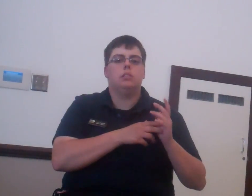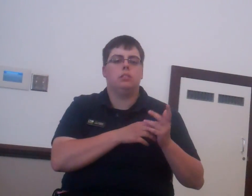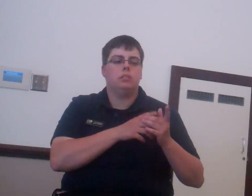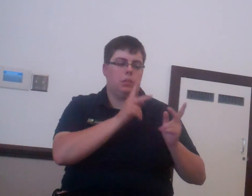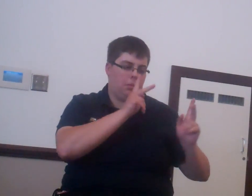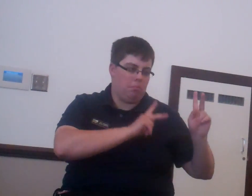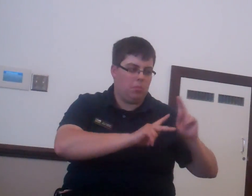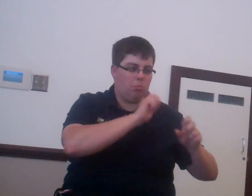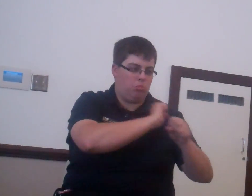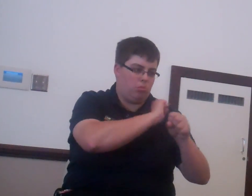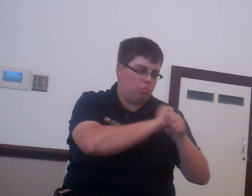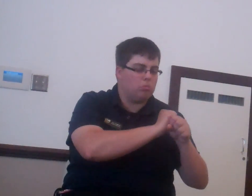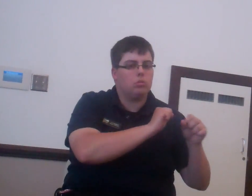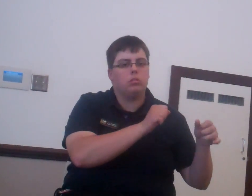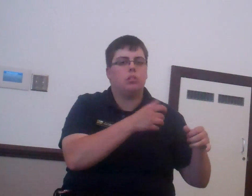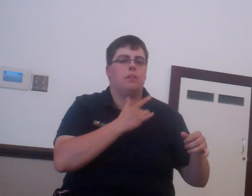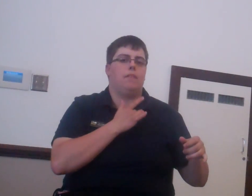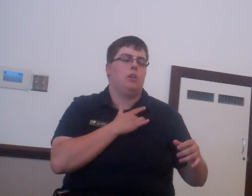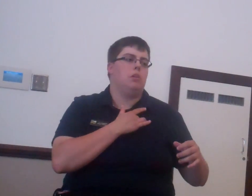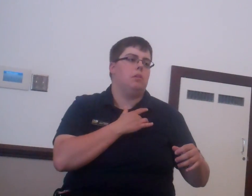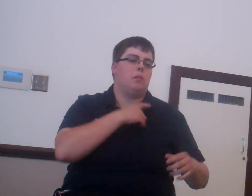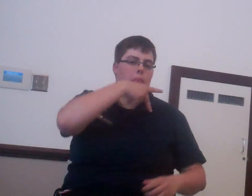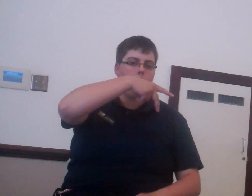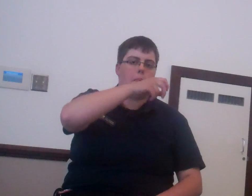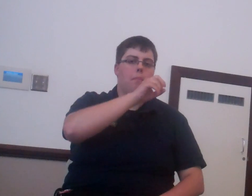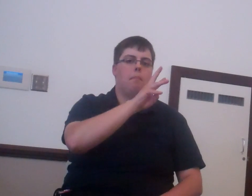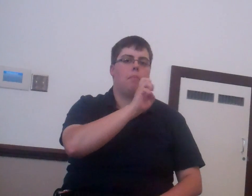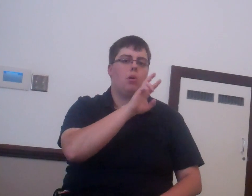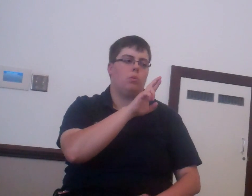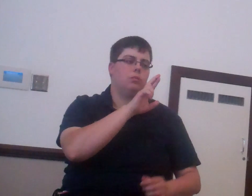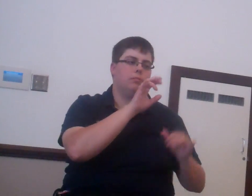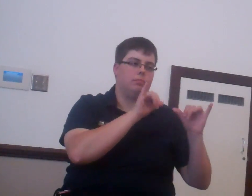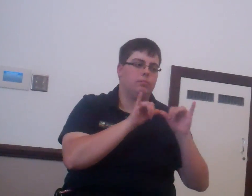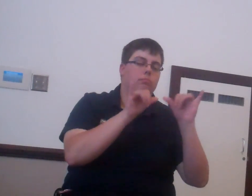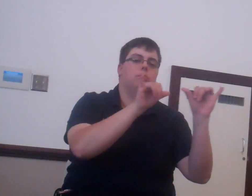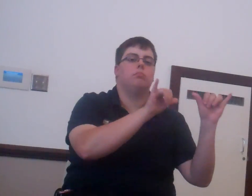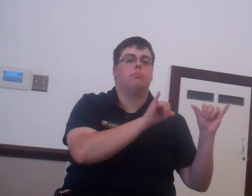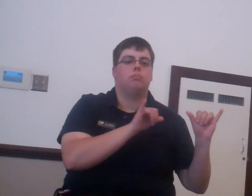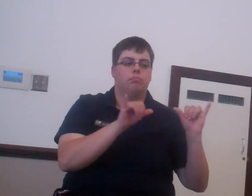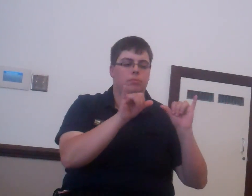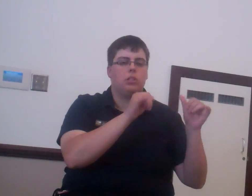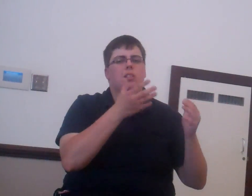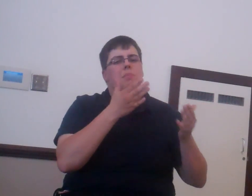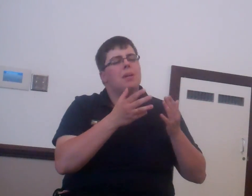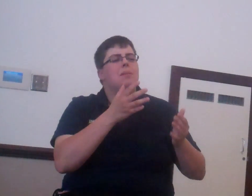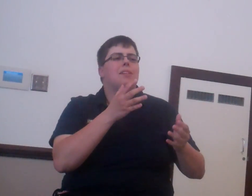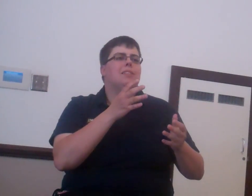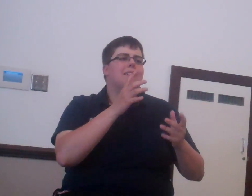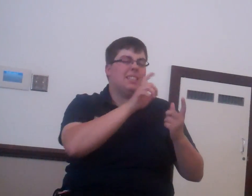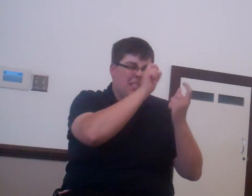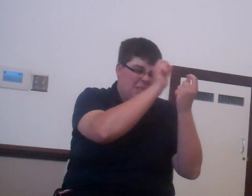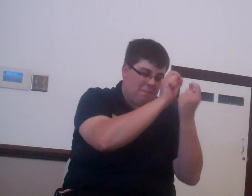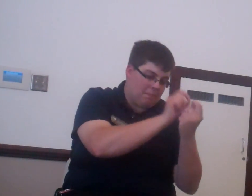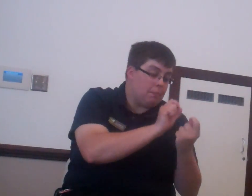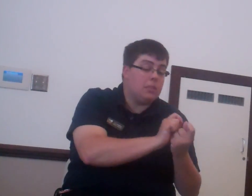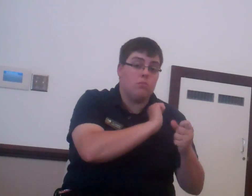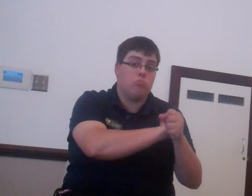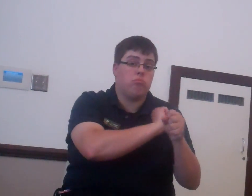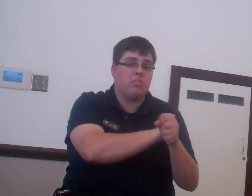power to our own. So they maybe don't have the exact same job description or job title as we do, but they're sort of on our same